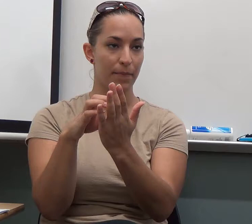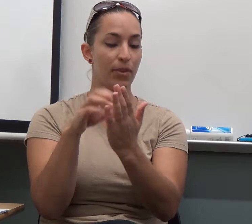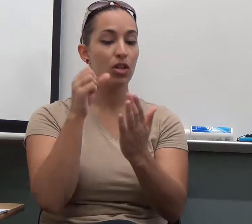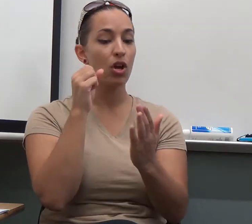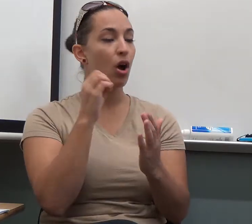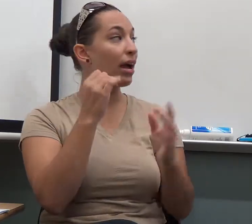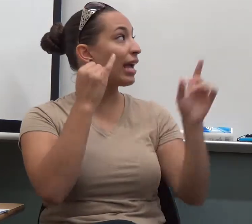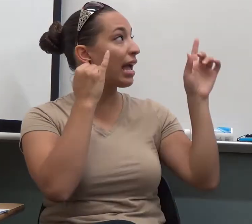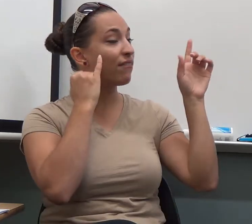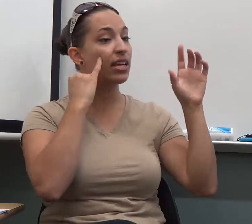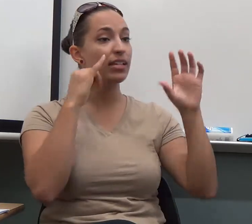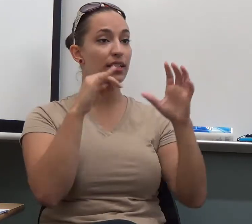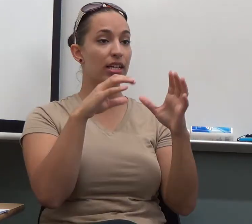group of sentences,